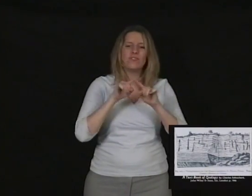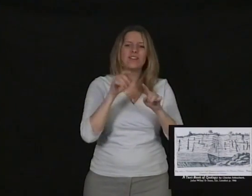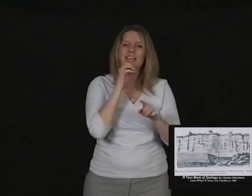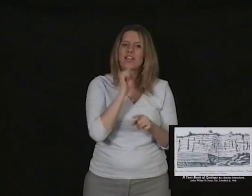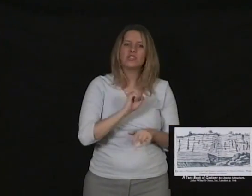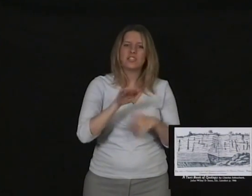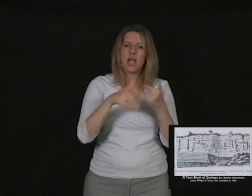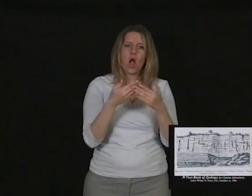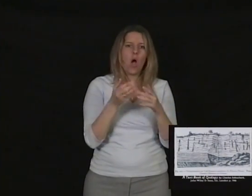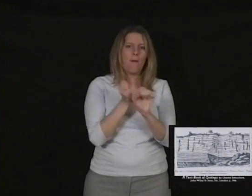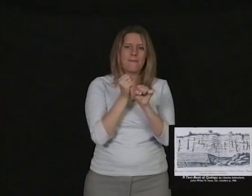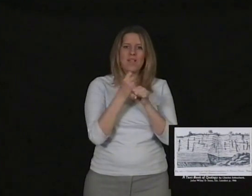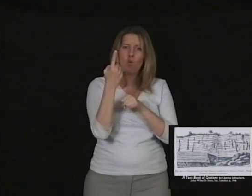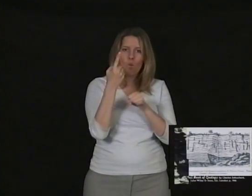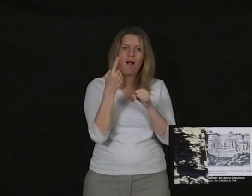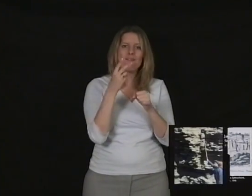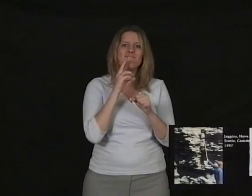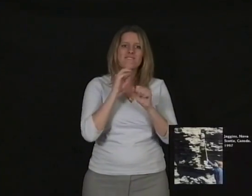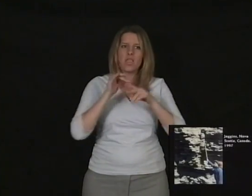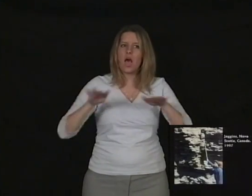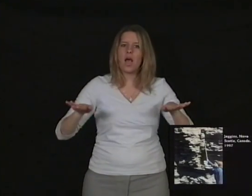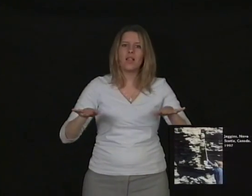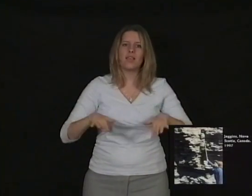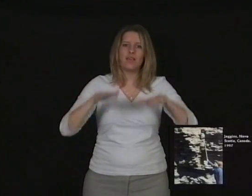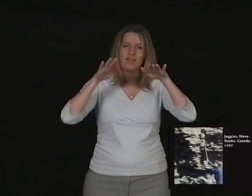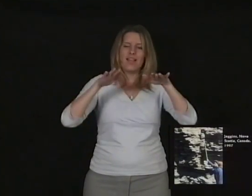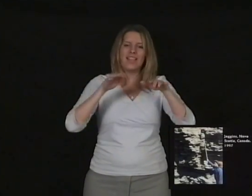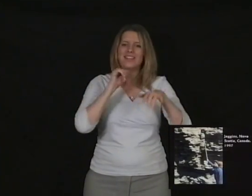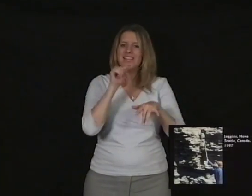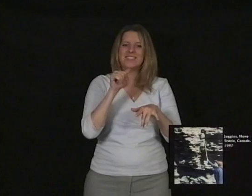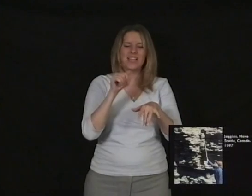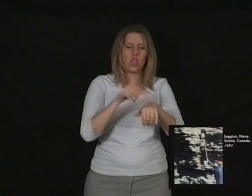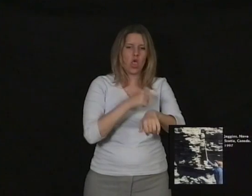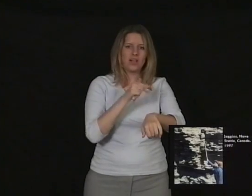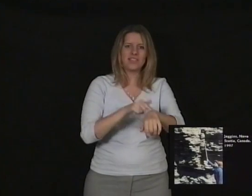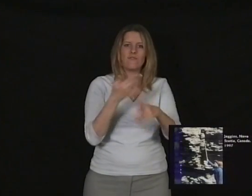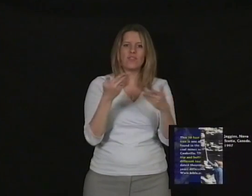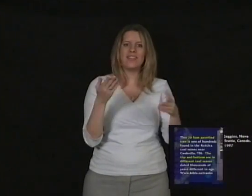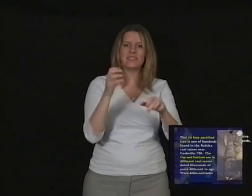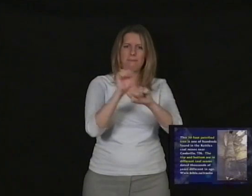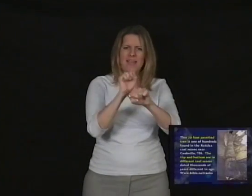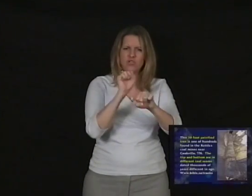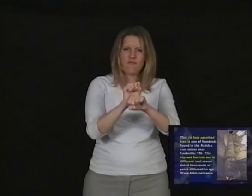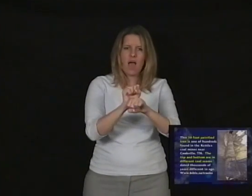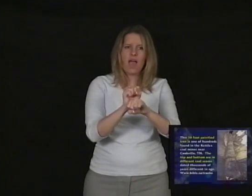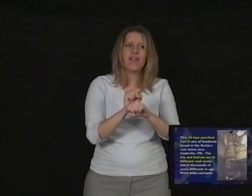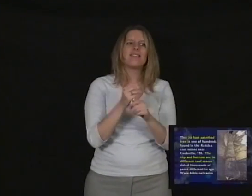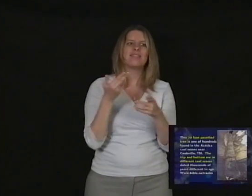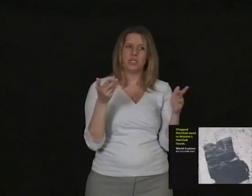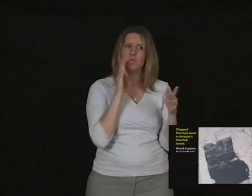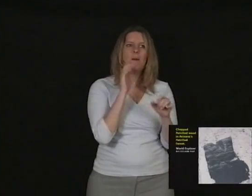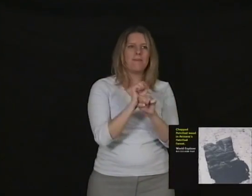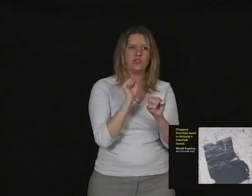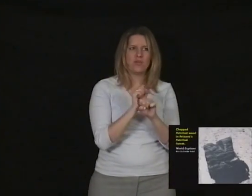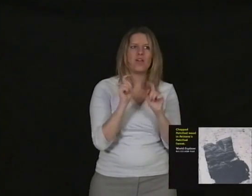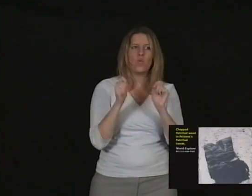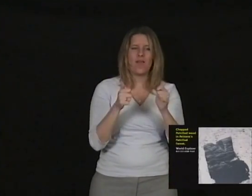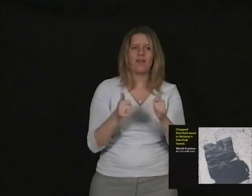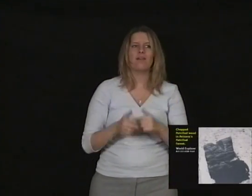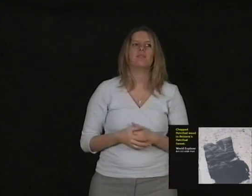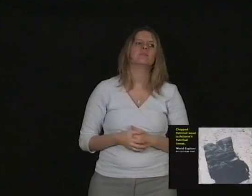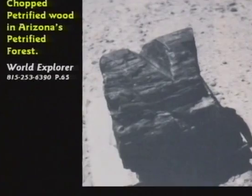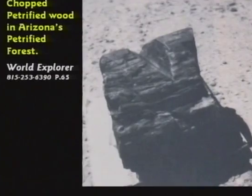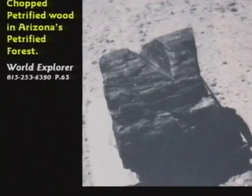all formed in one flood, and it doesn't take long for things to petrify. Things can petrify quickly. Here's a piece of petrified